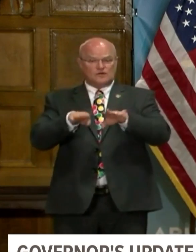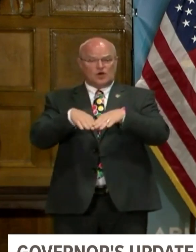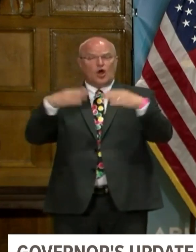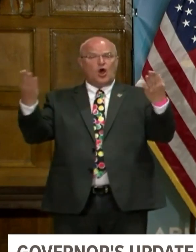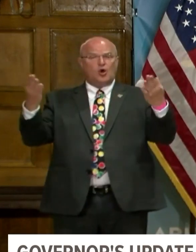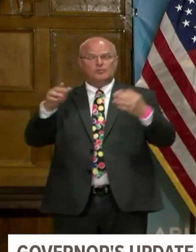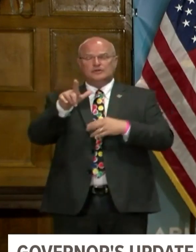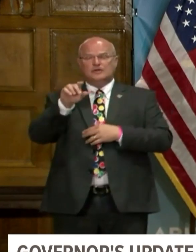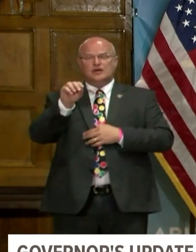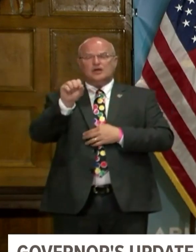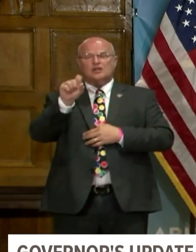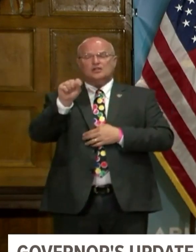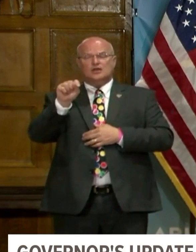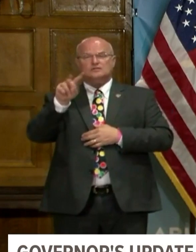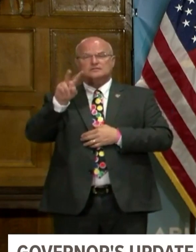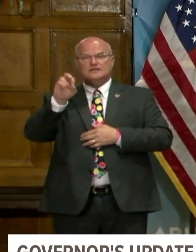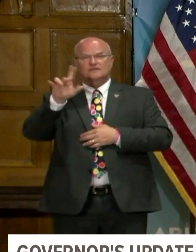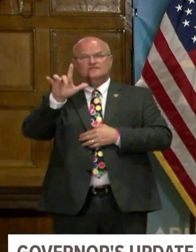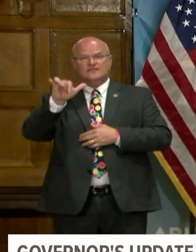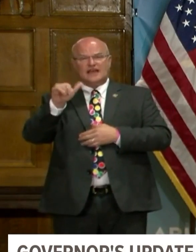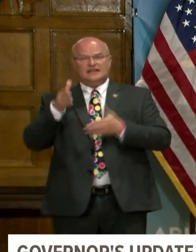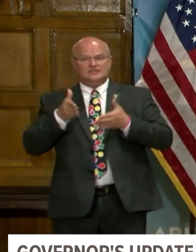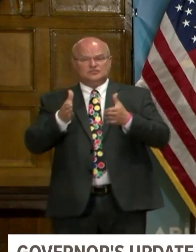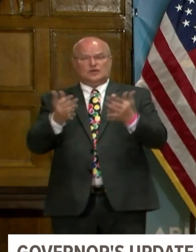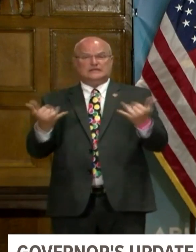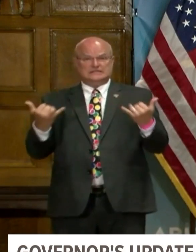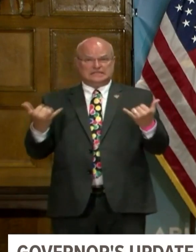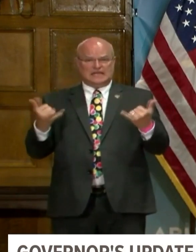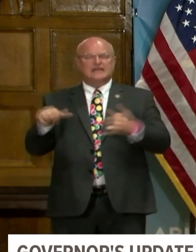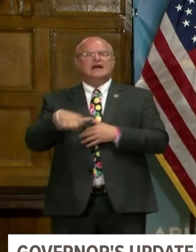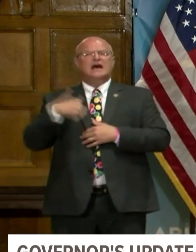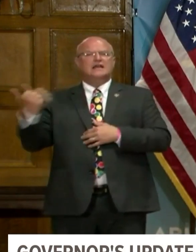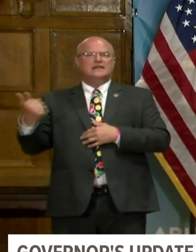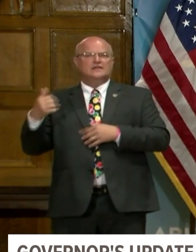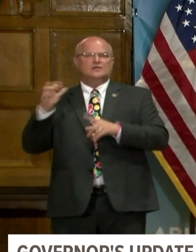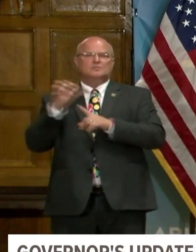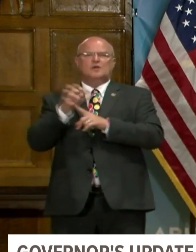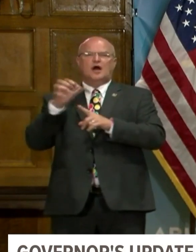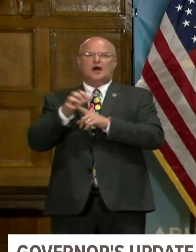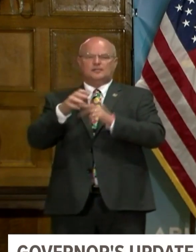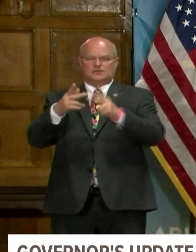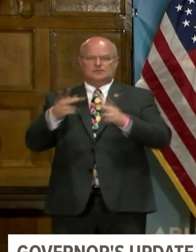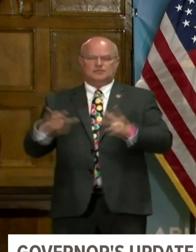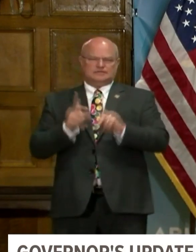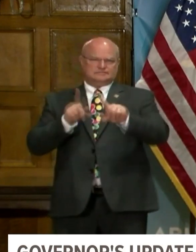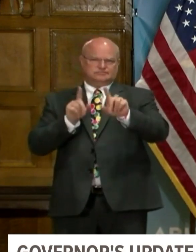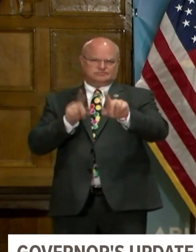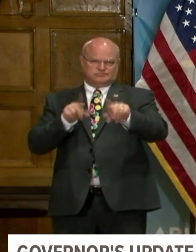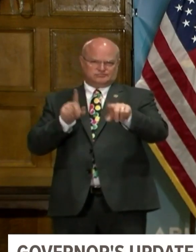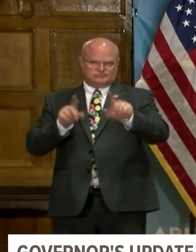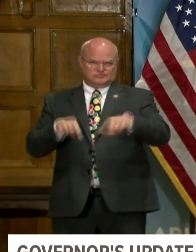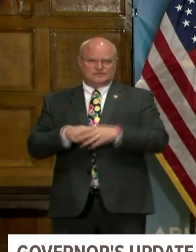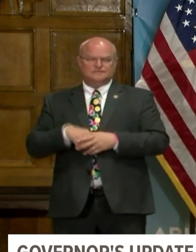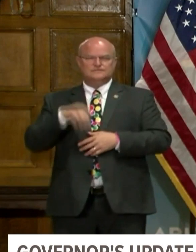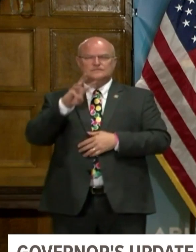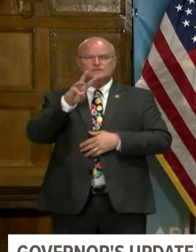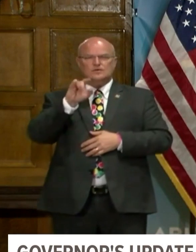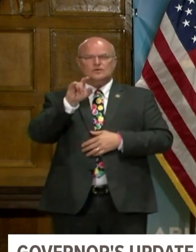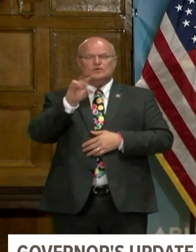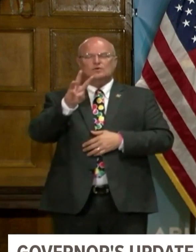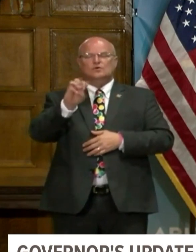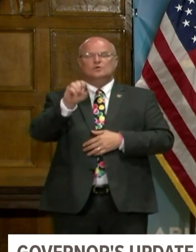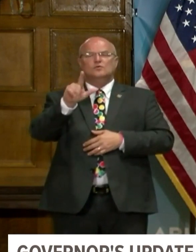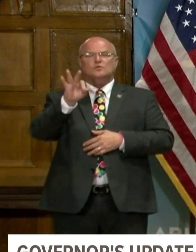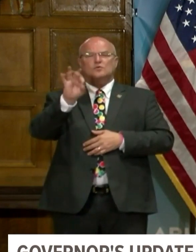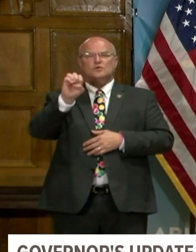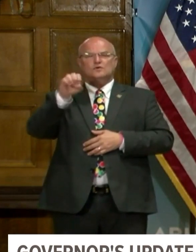reopened Lost Valley Trail today. Again, another very popular location. Wolf Pen Gap within